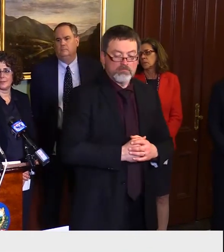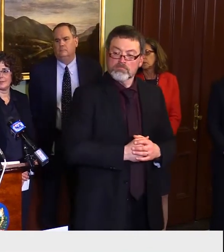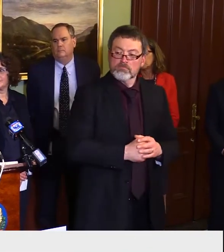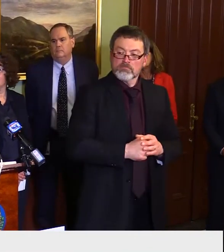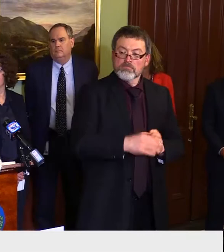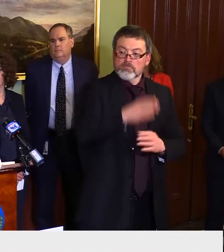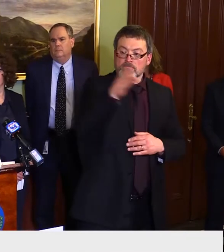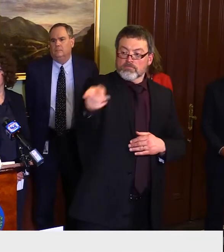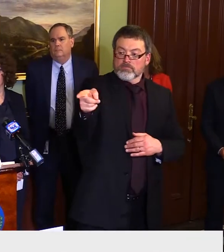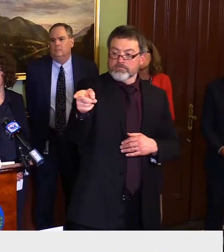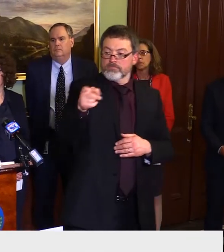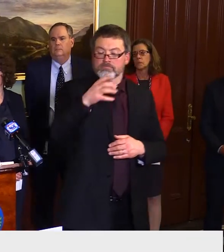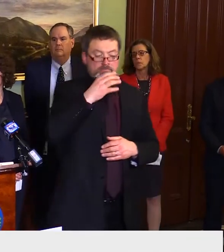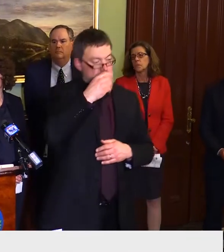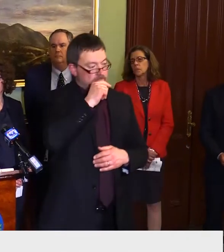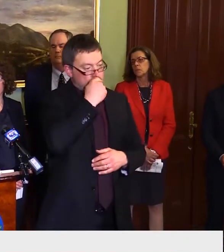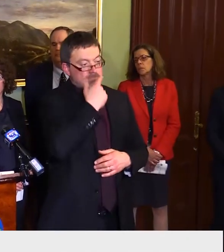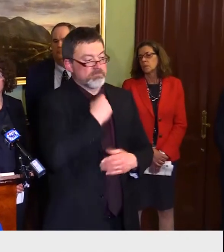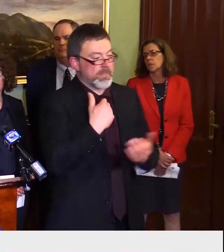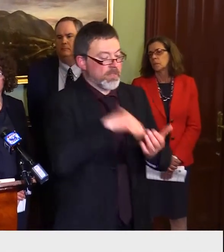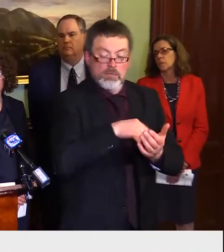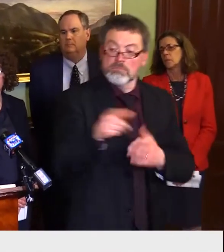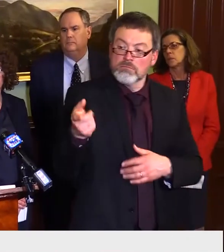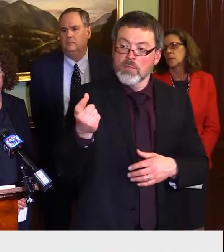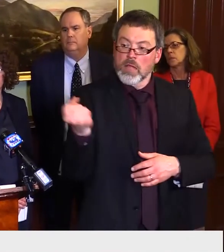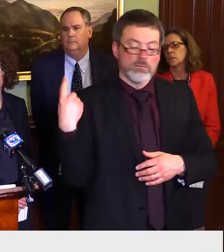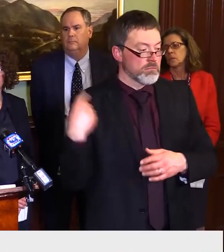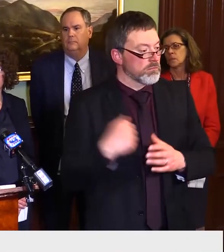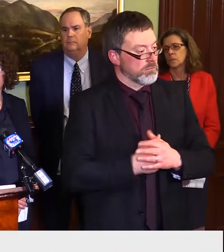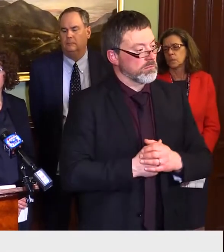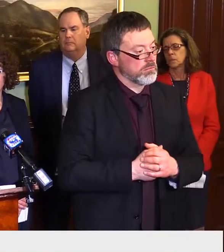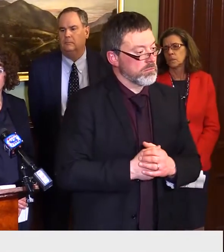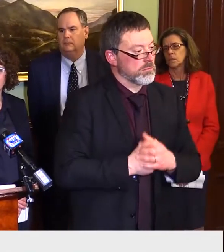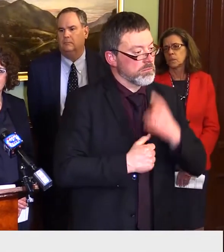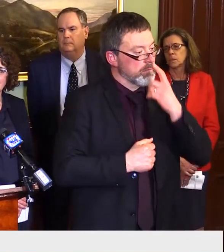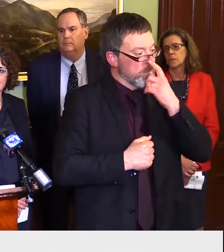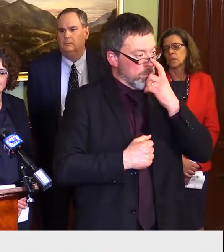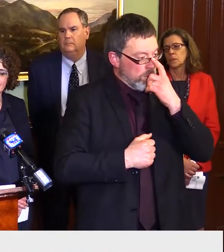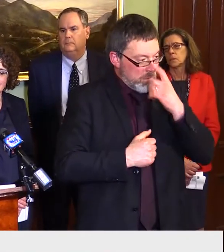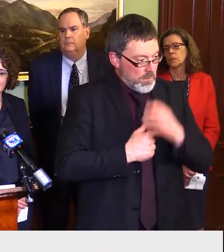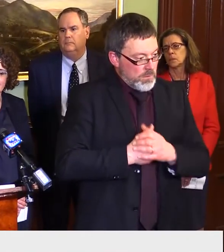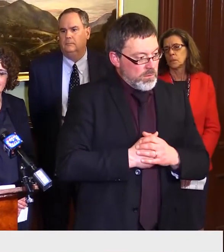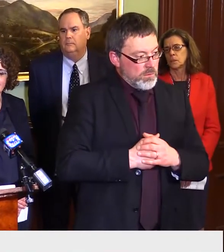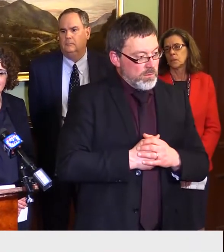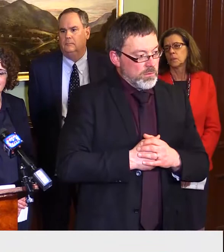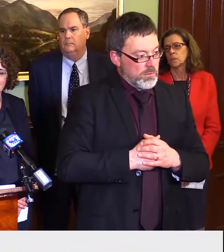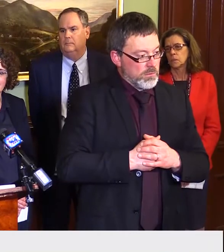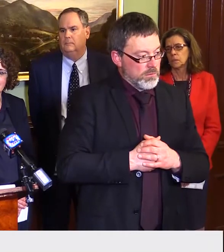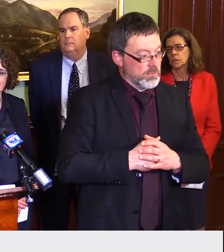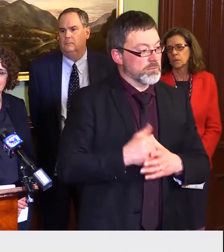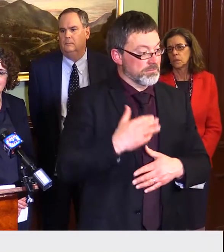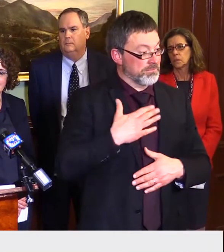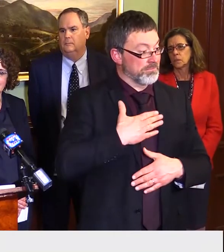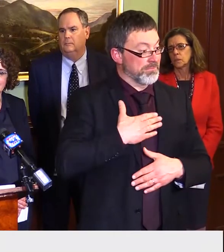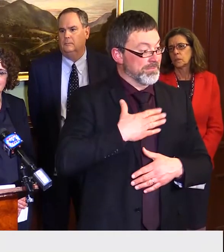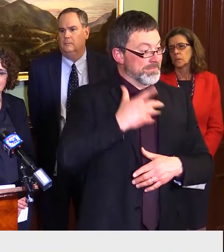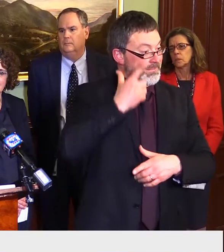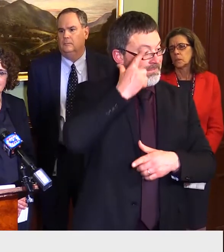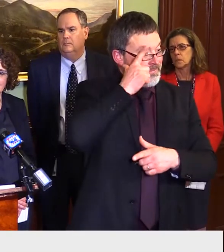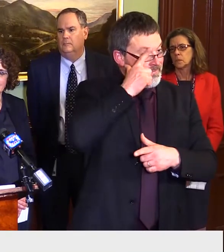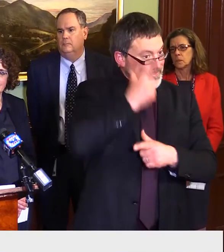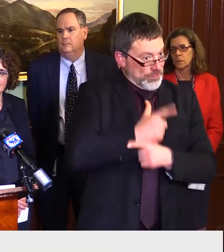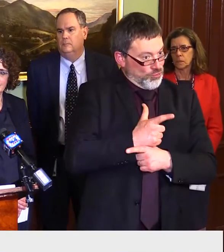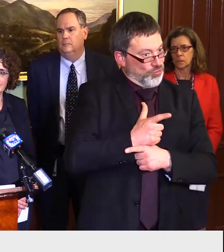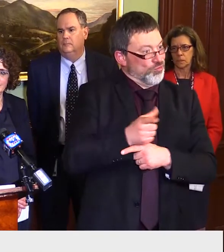to provide supplies to not just state agencies, not just public entities like schools,